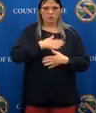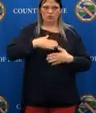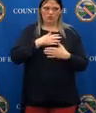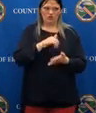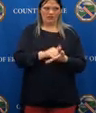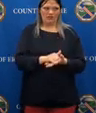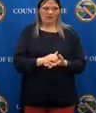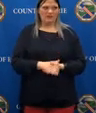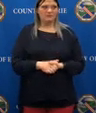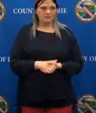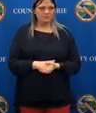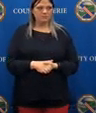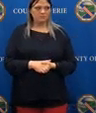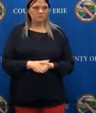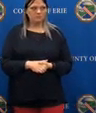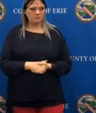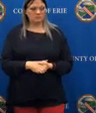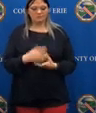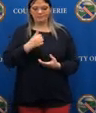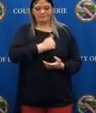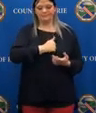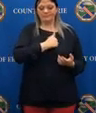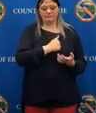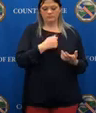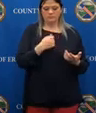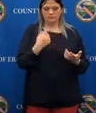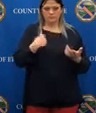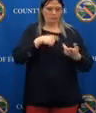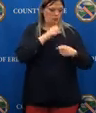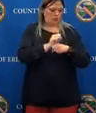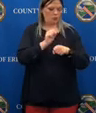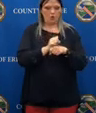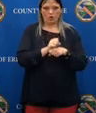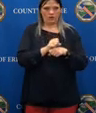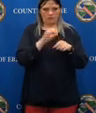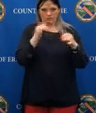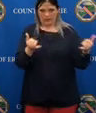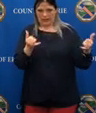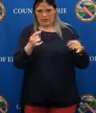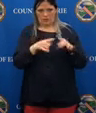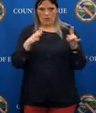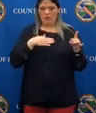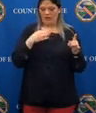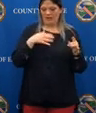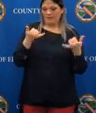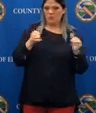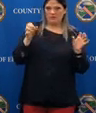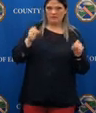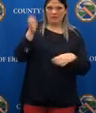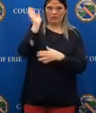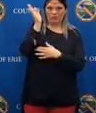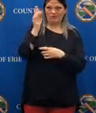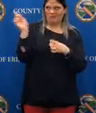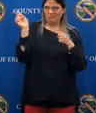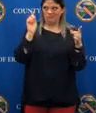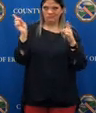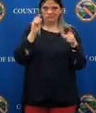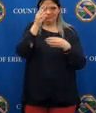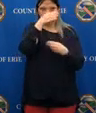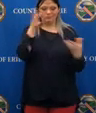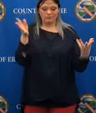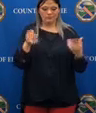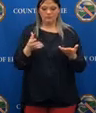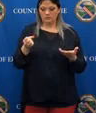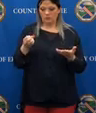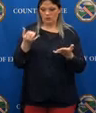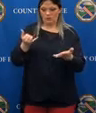that. I'm sorry for that. We're working on those as we speak, but we're glad we're still be able to present the information. So with that,